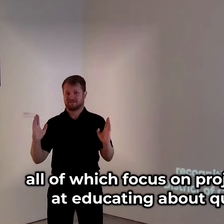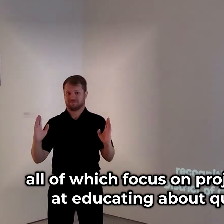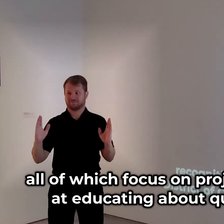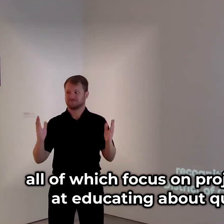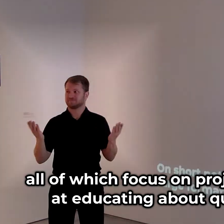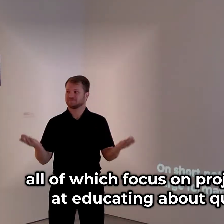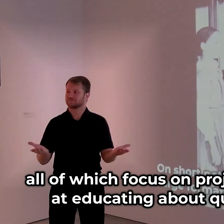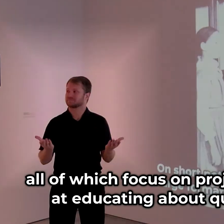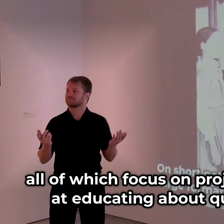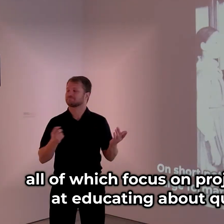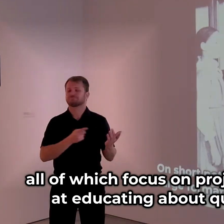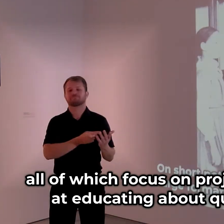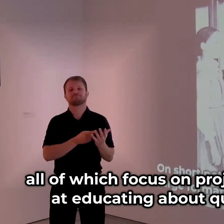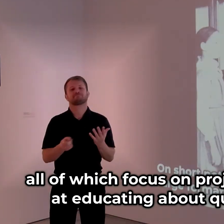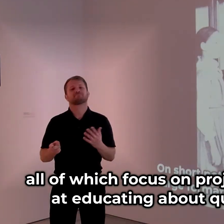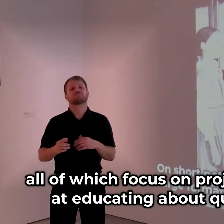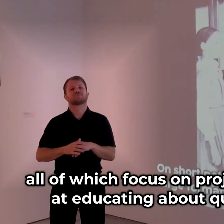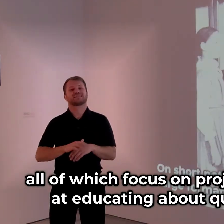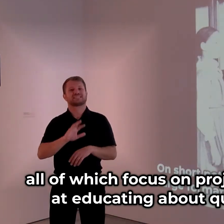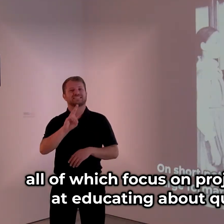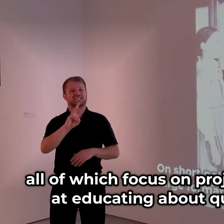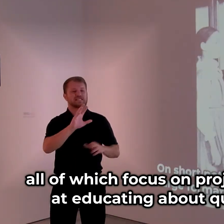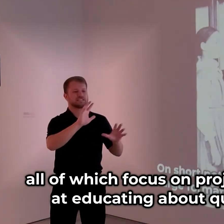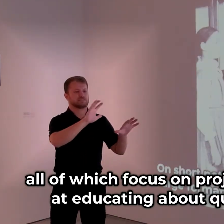educating about queer life.